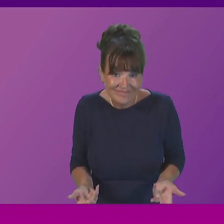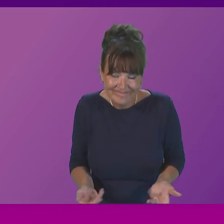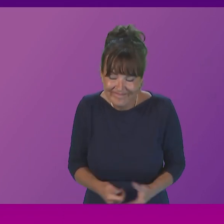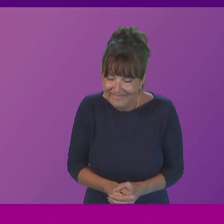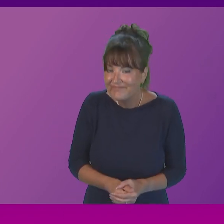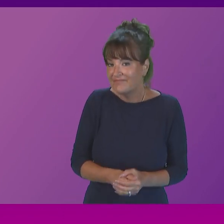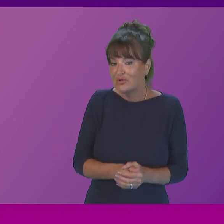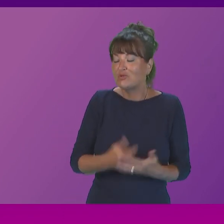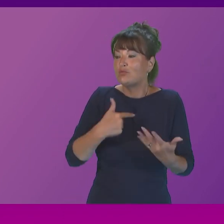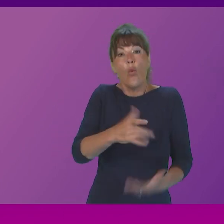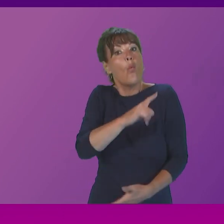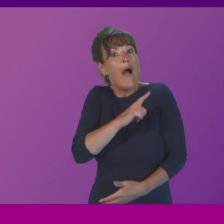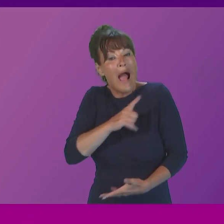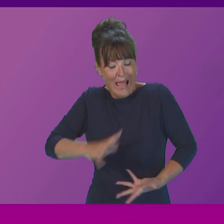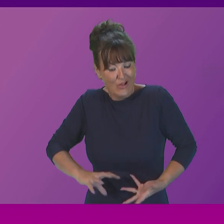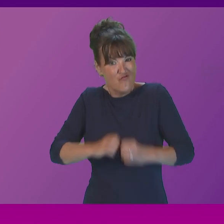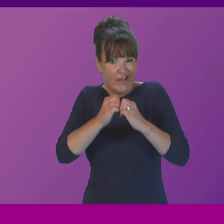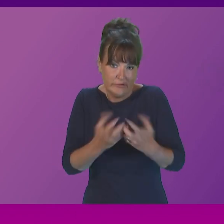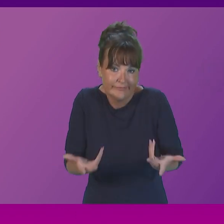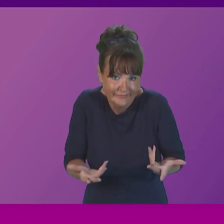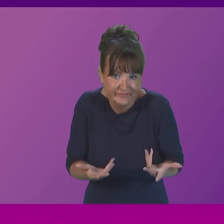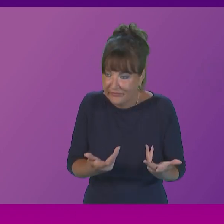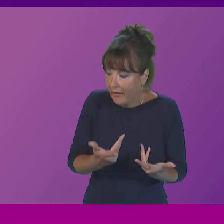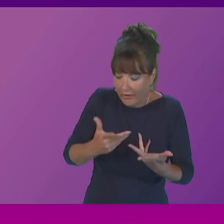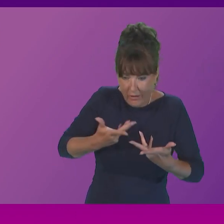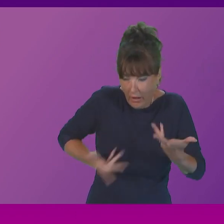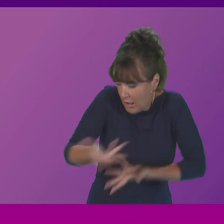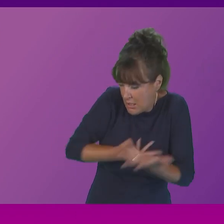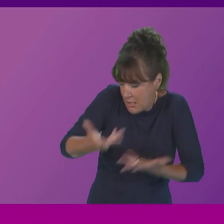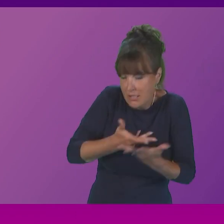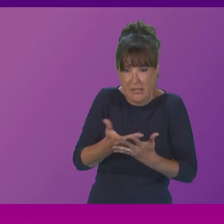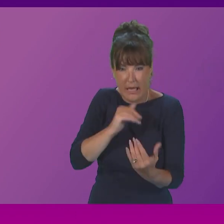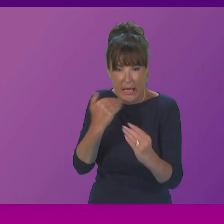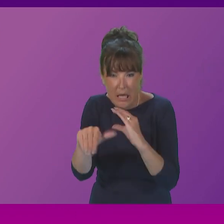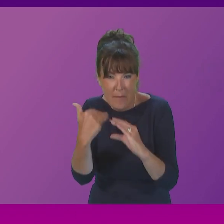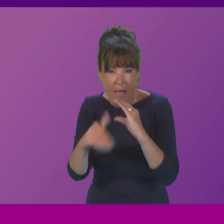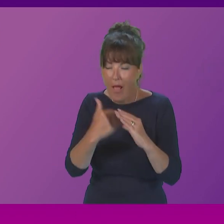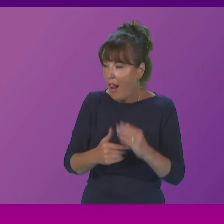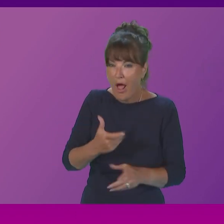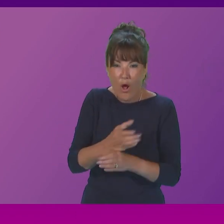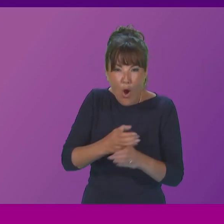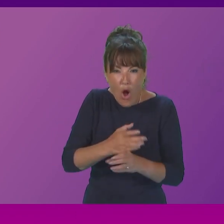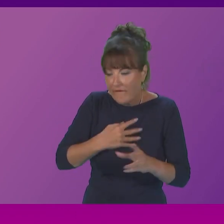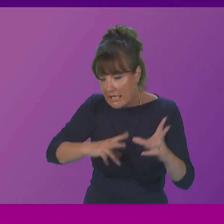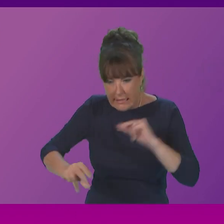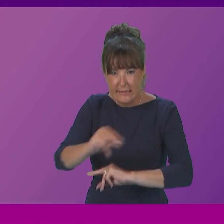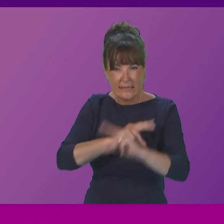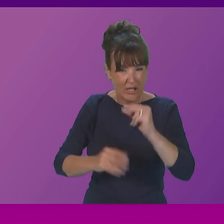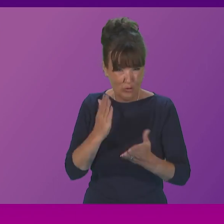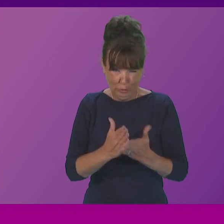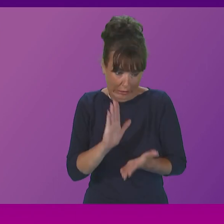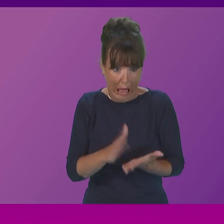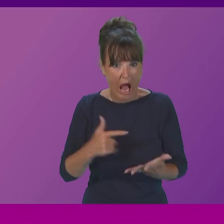was created via email, in coffee shops, over conversations that were essentially angry